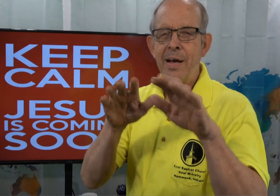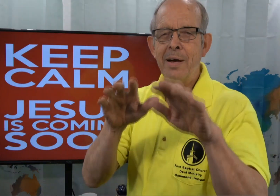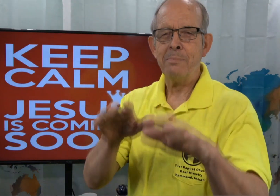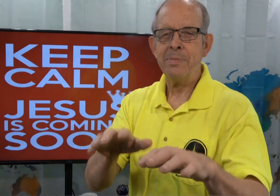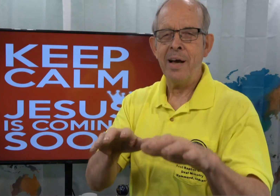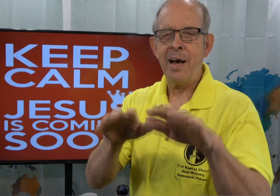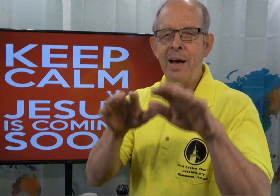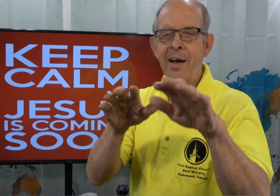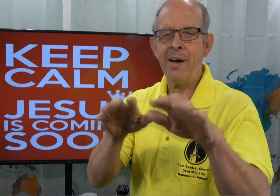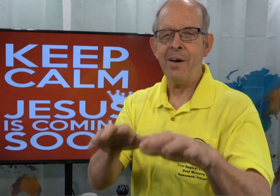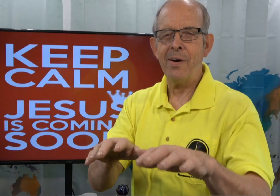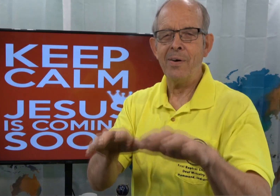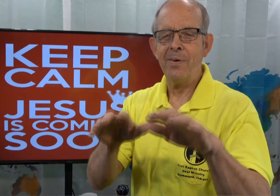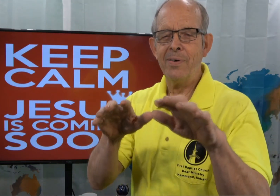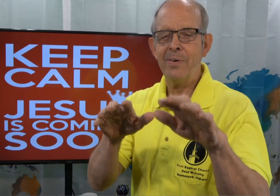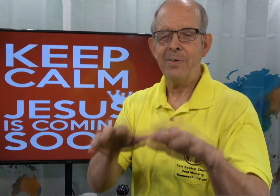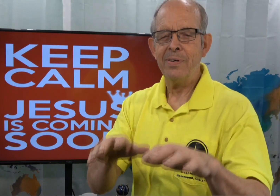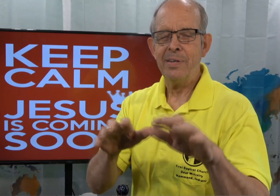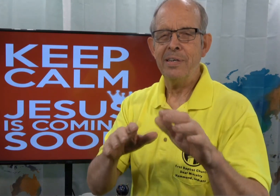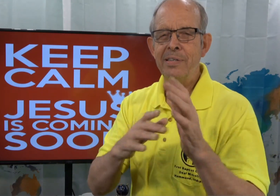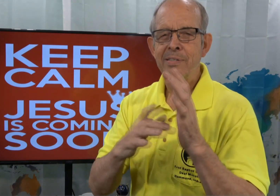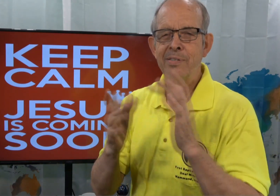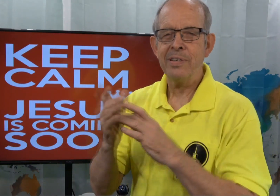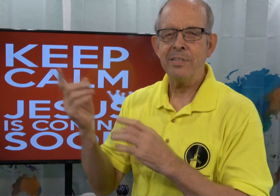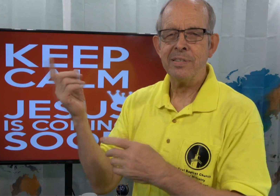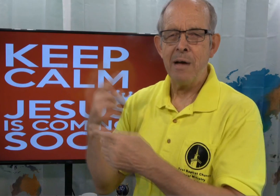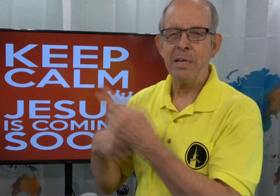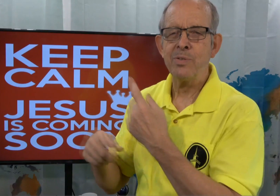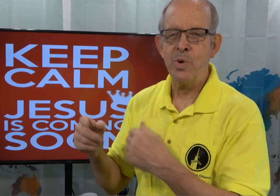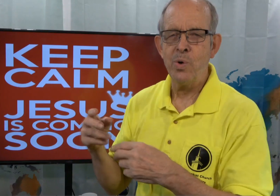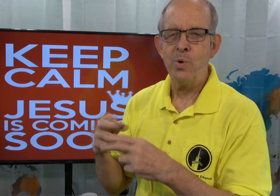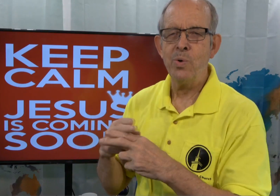Calm down. Can you tell me soon?